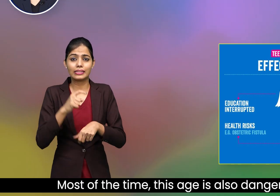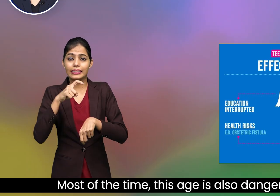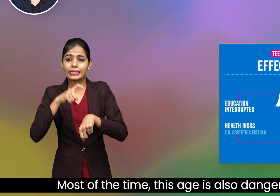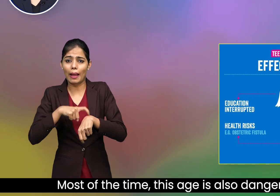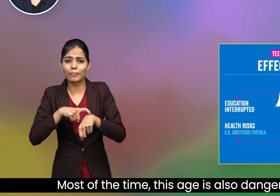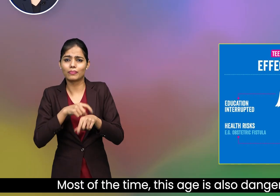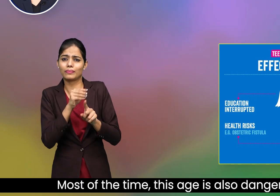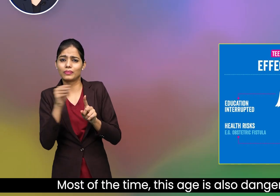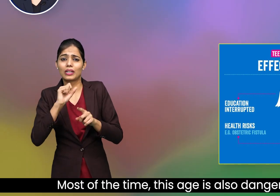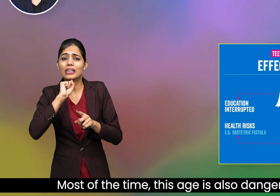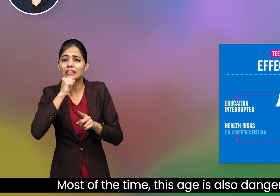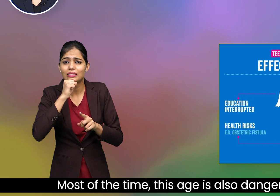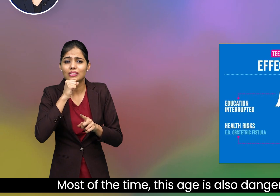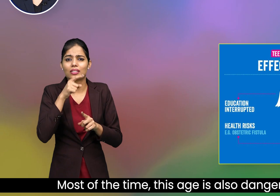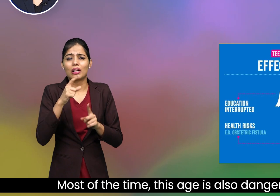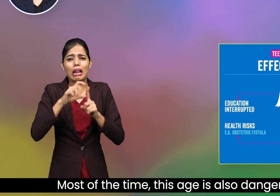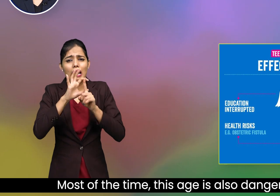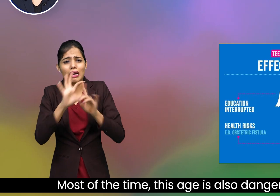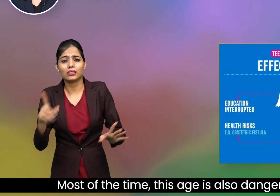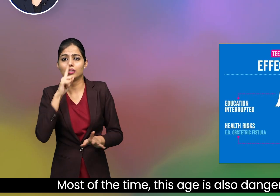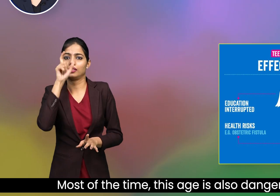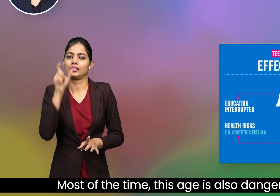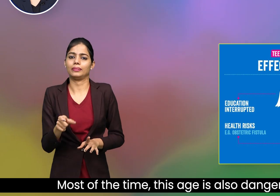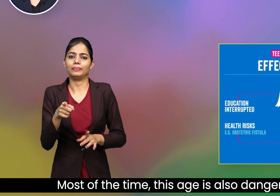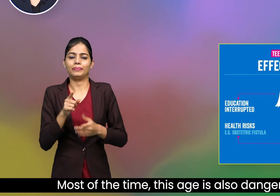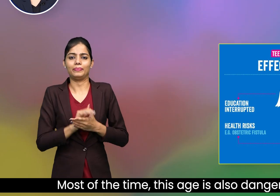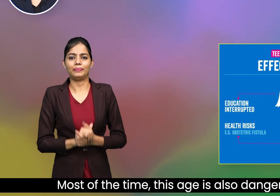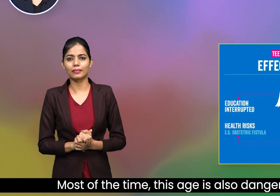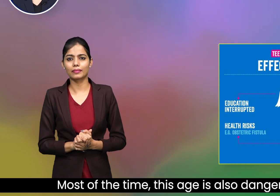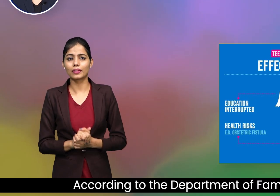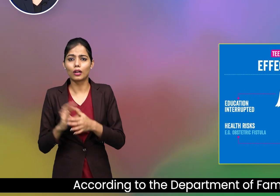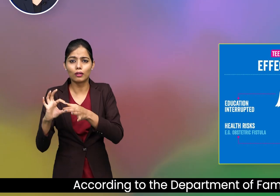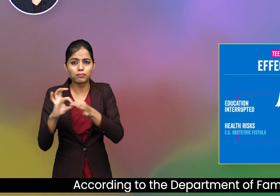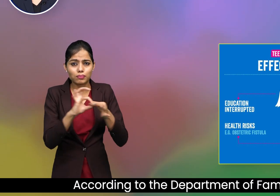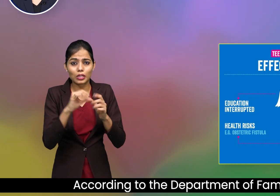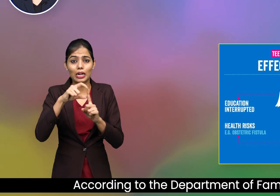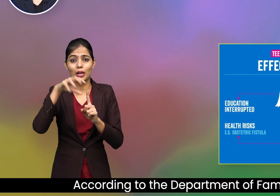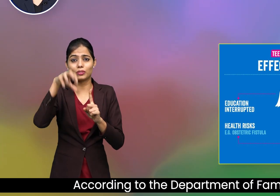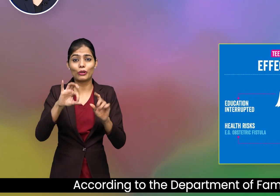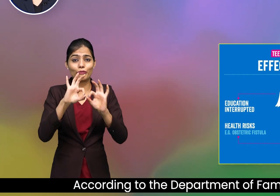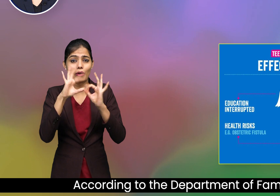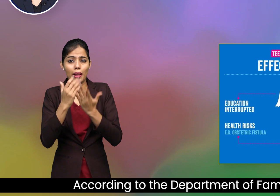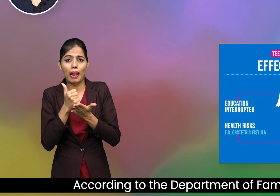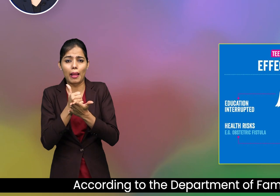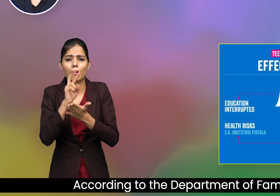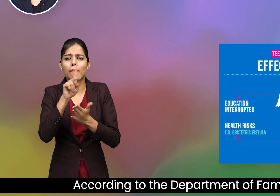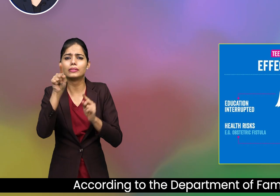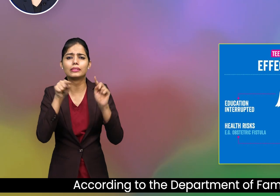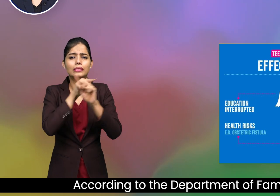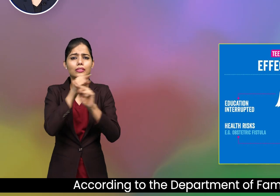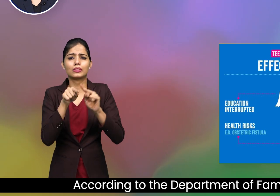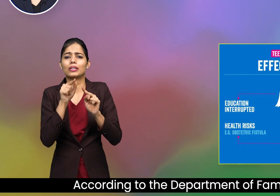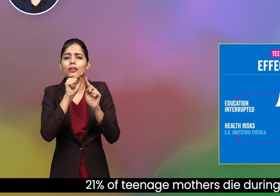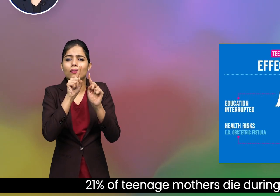Most of the time, this age is also dangerous to the girl. According to the Department of Family Welfare,